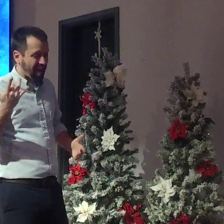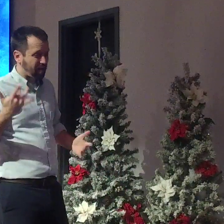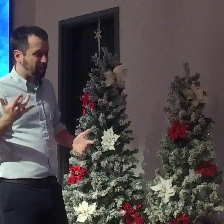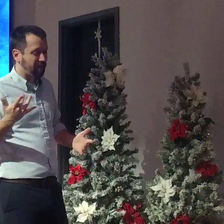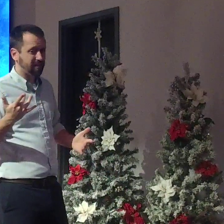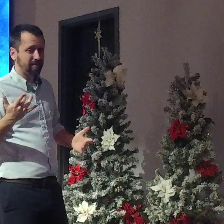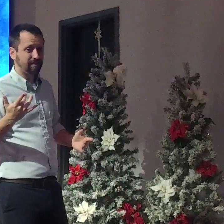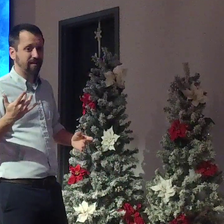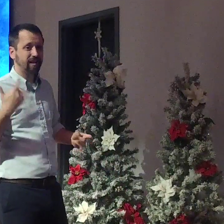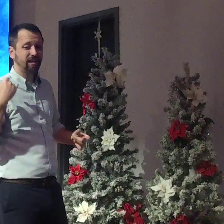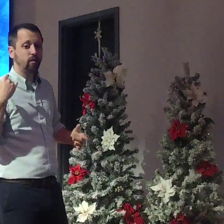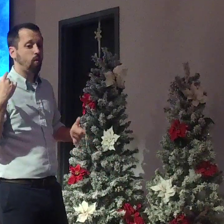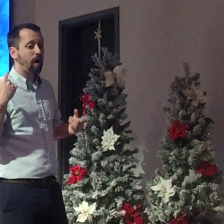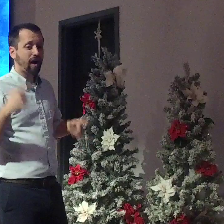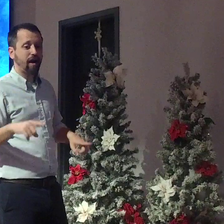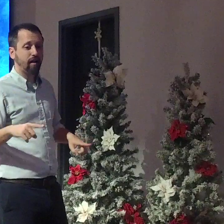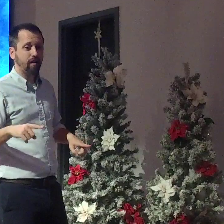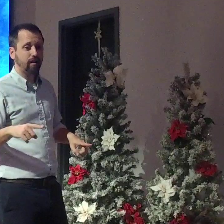go through